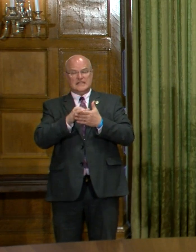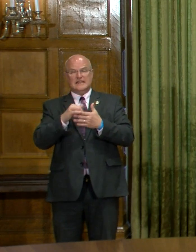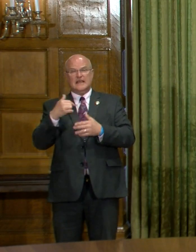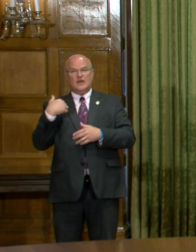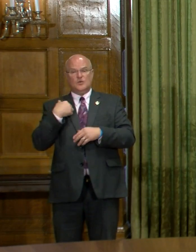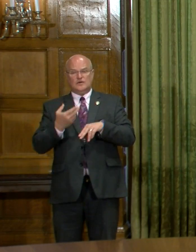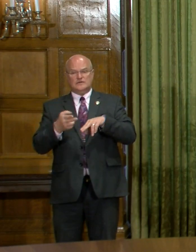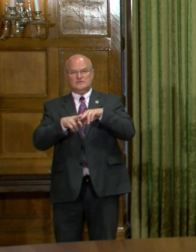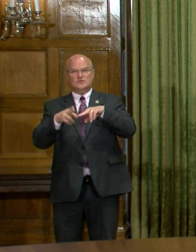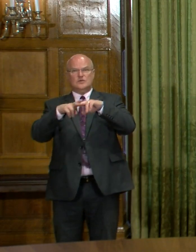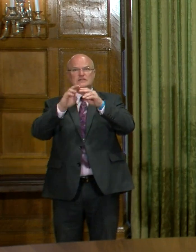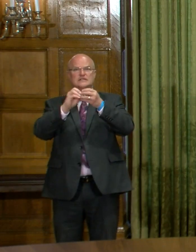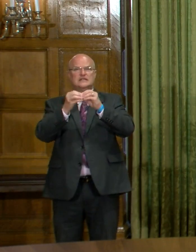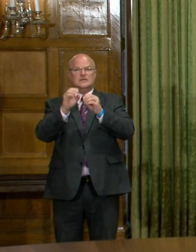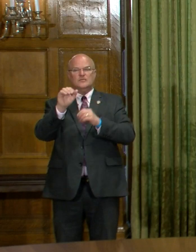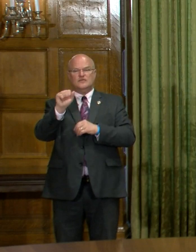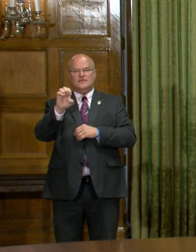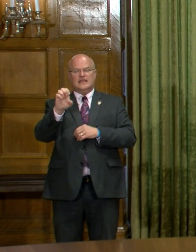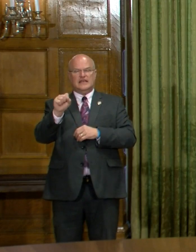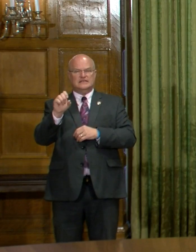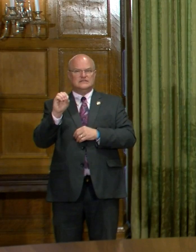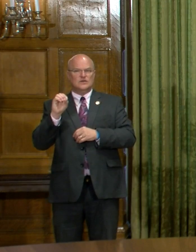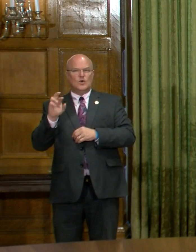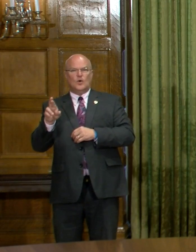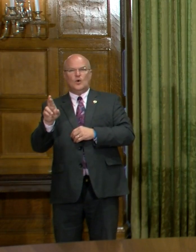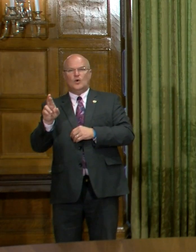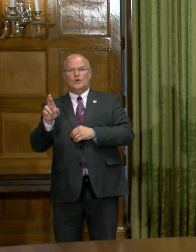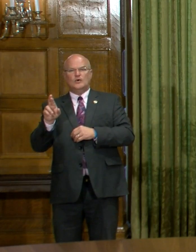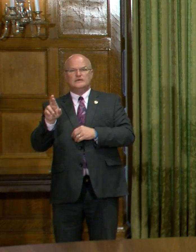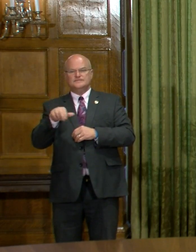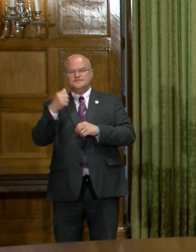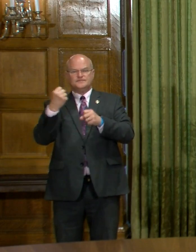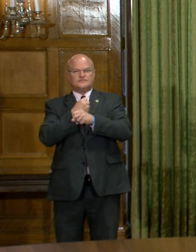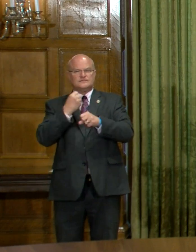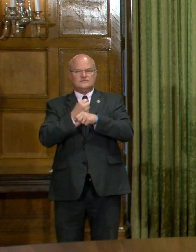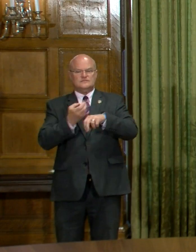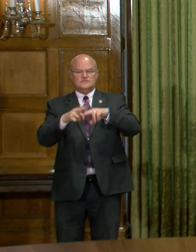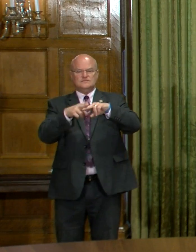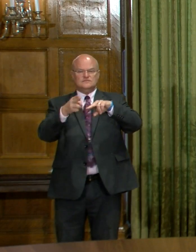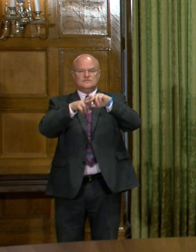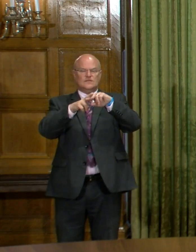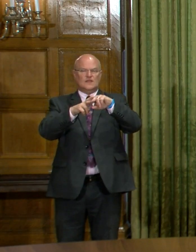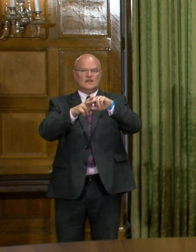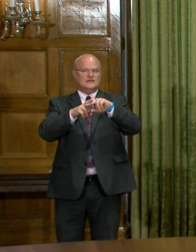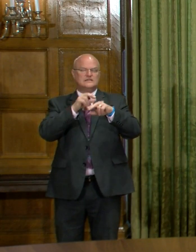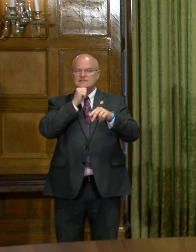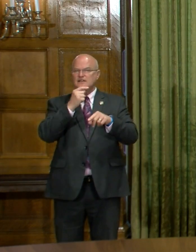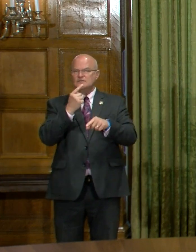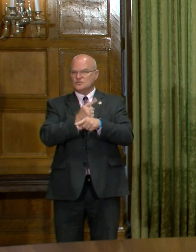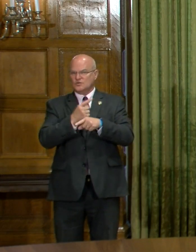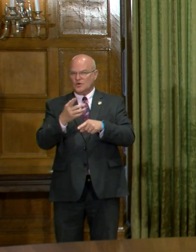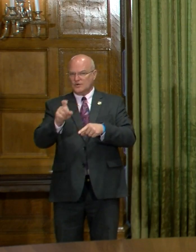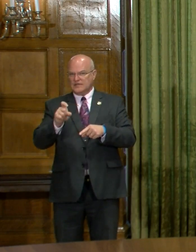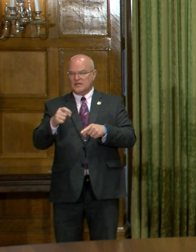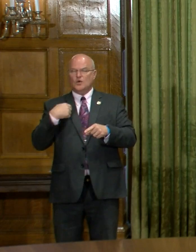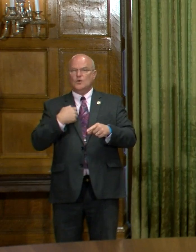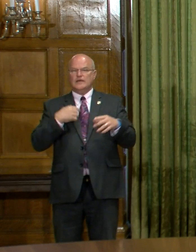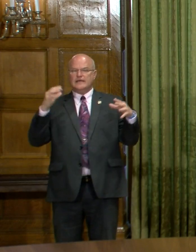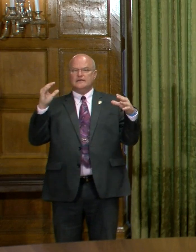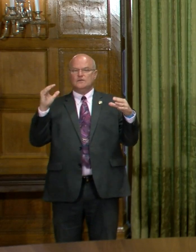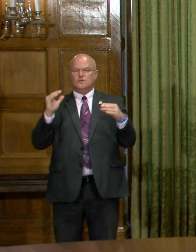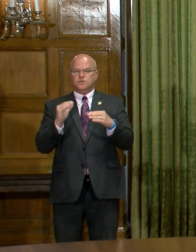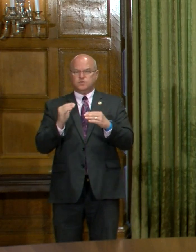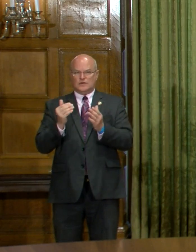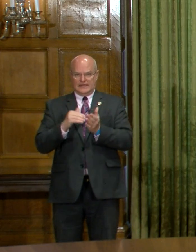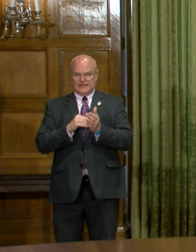we're increasing the number of cases or the other statistics is not going the right direction, well, we can tighten it